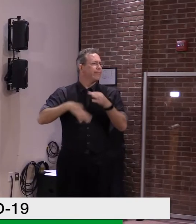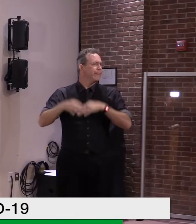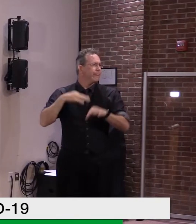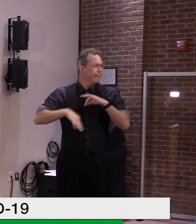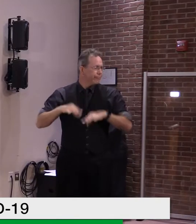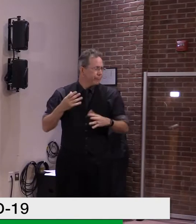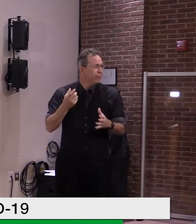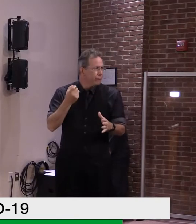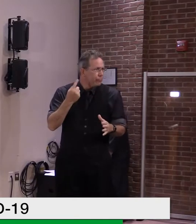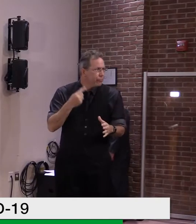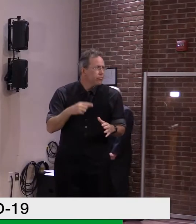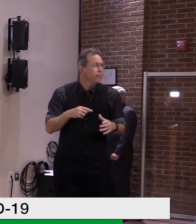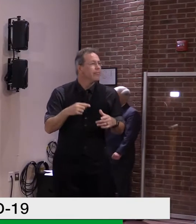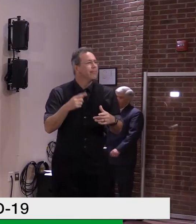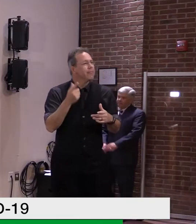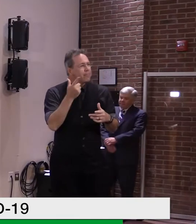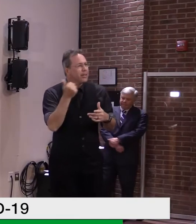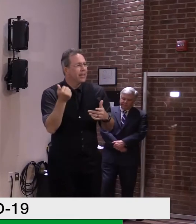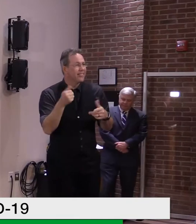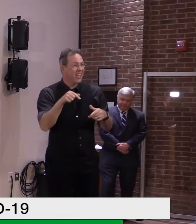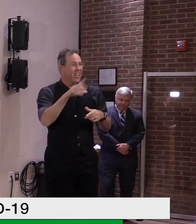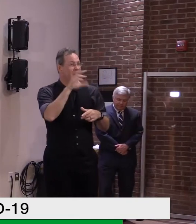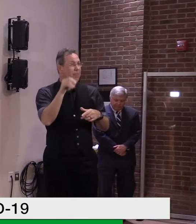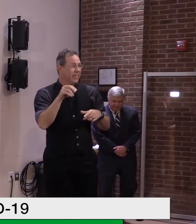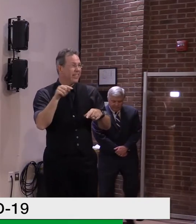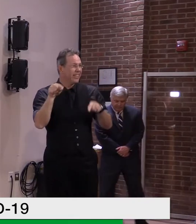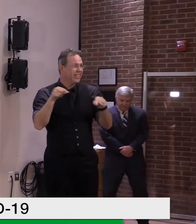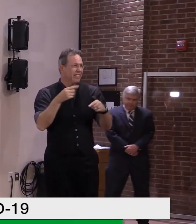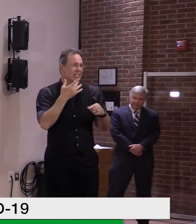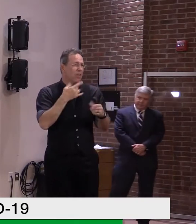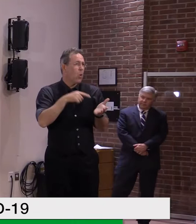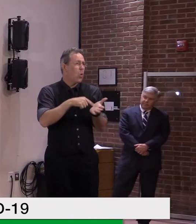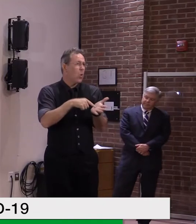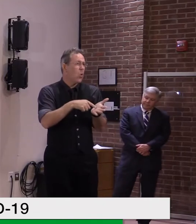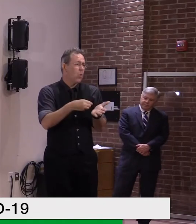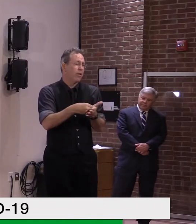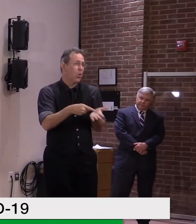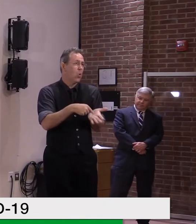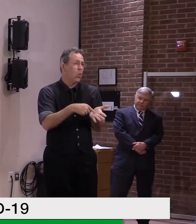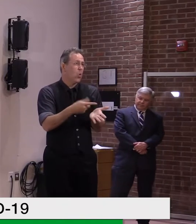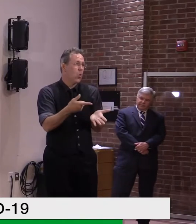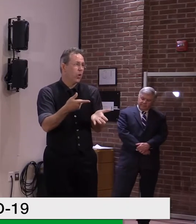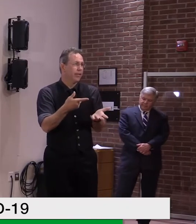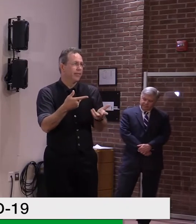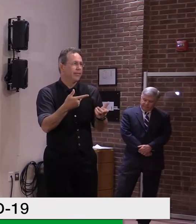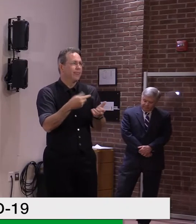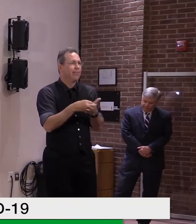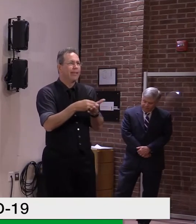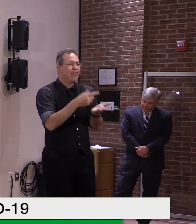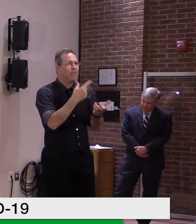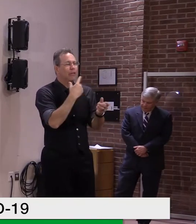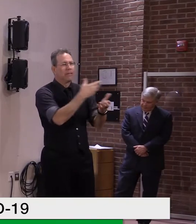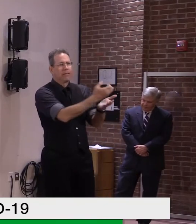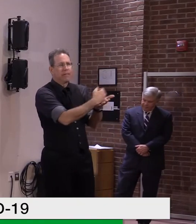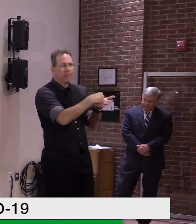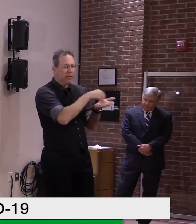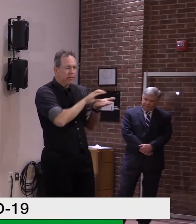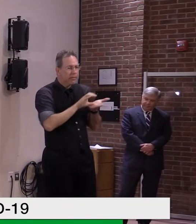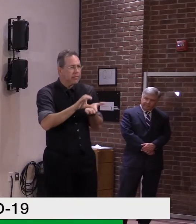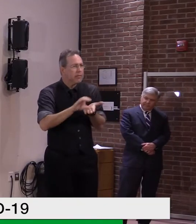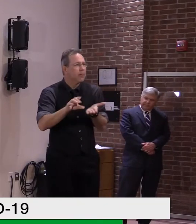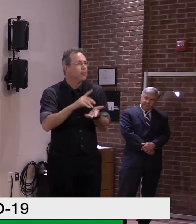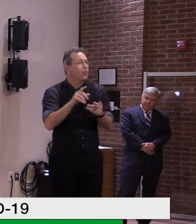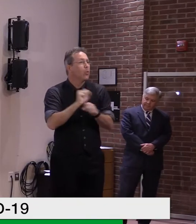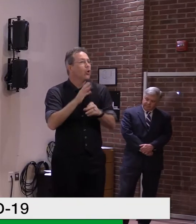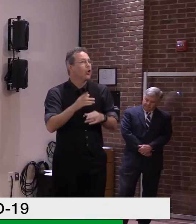debt obligations that need to be made. So this last minute deal obviously came to fruition,